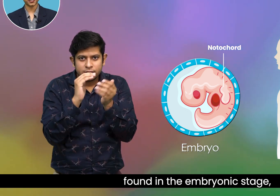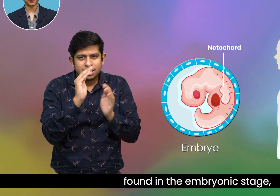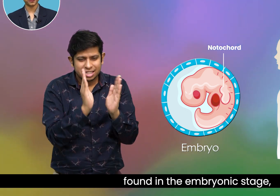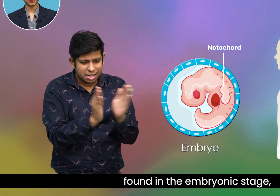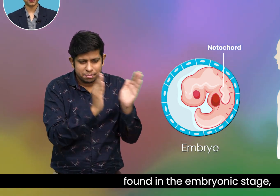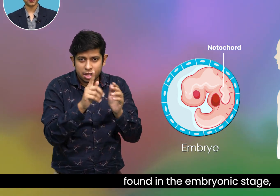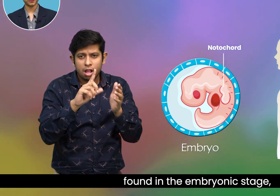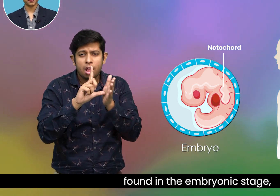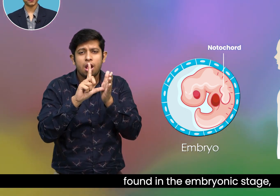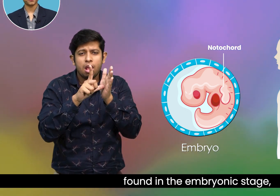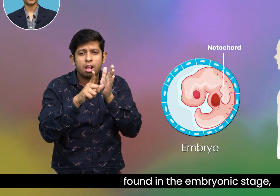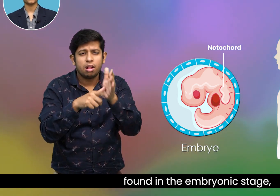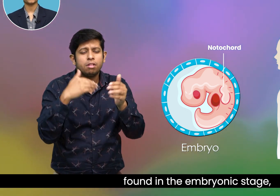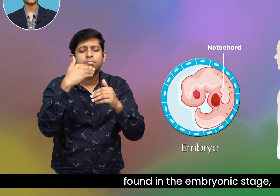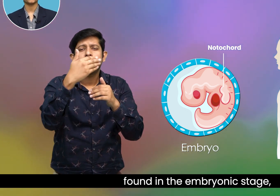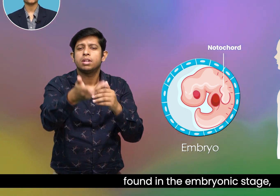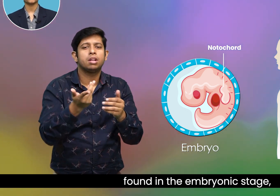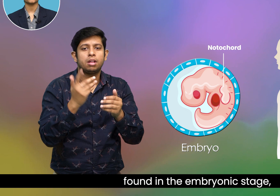stage